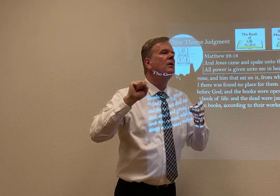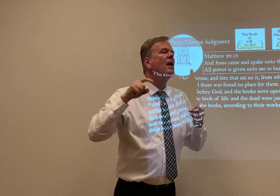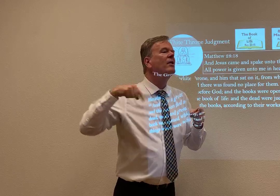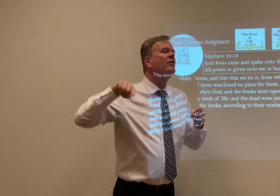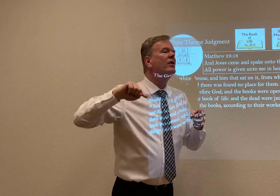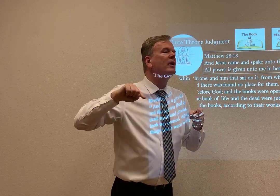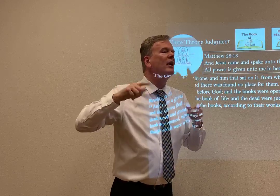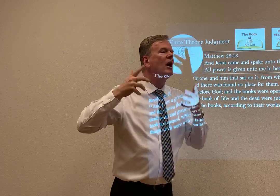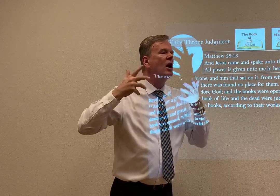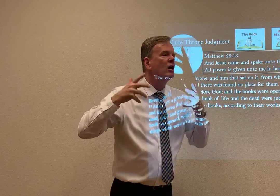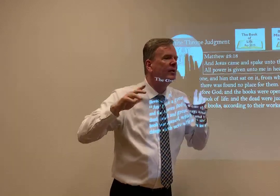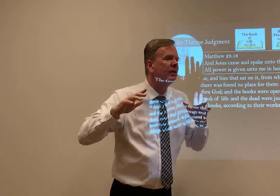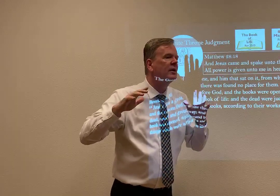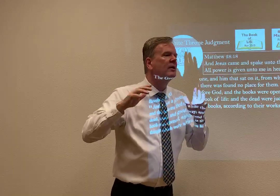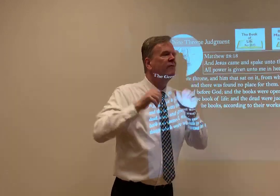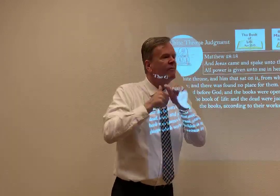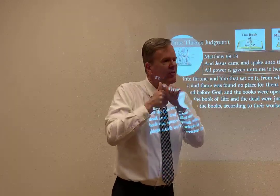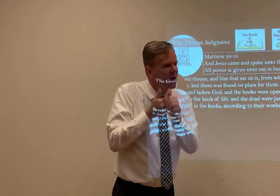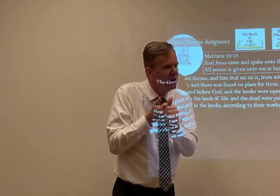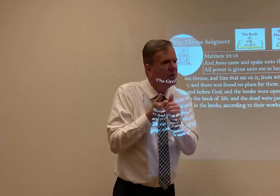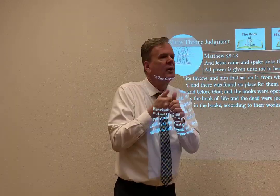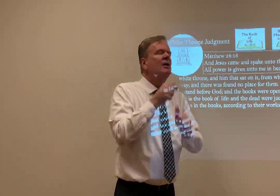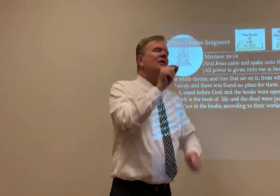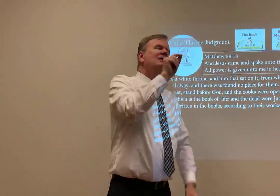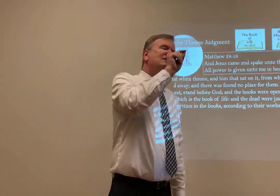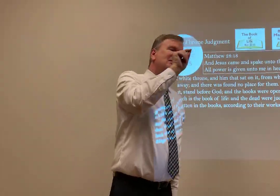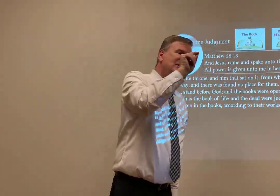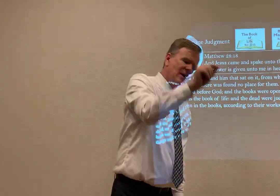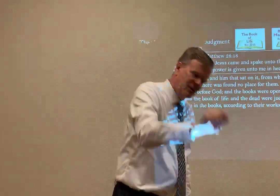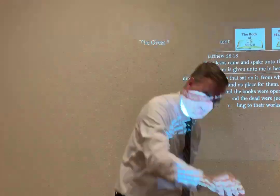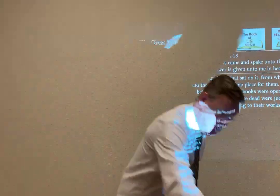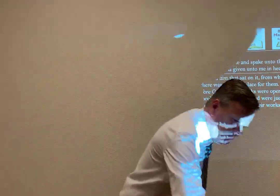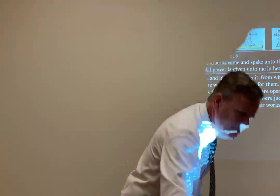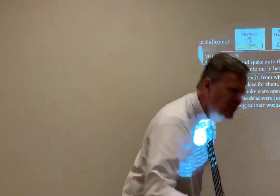They have already followed the book of life.